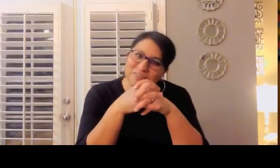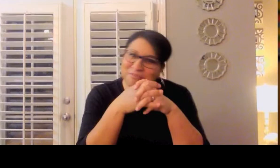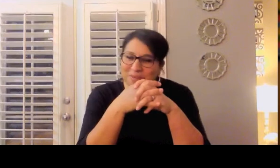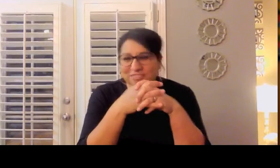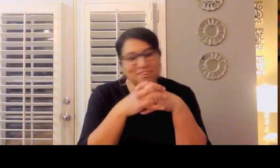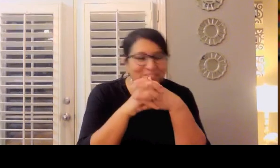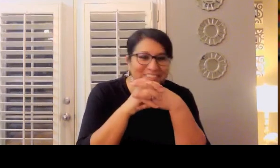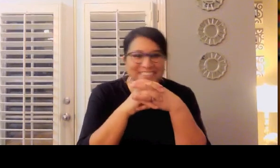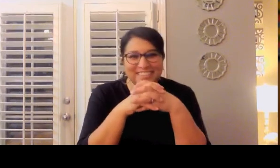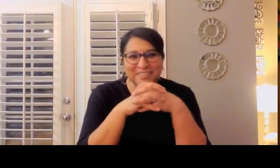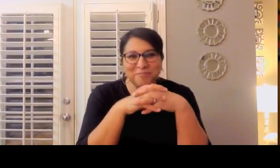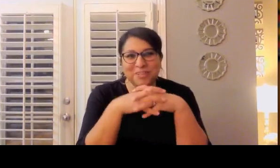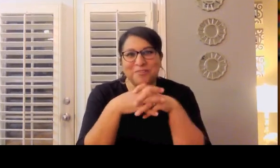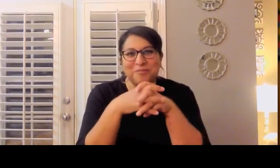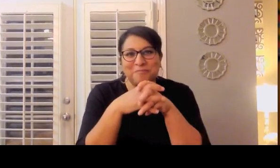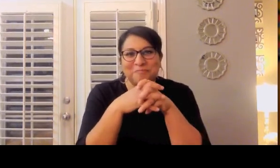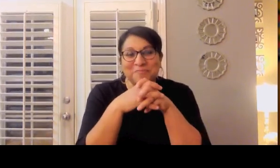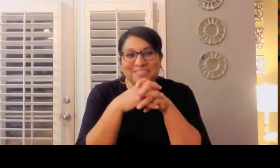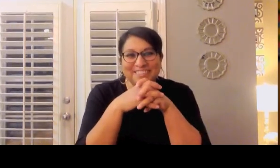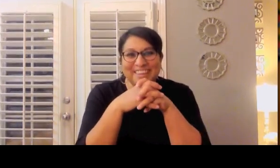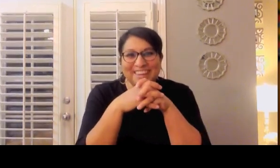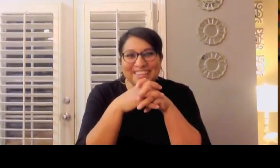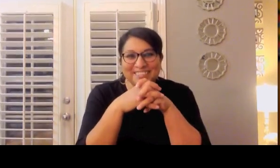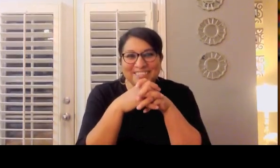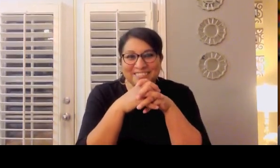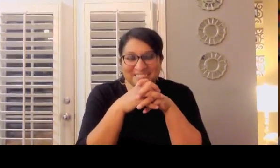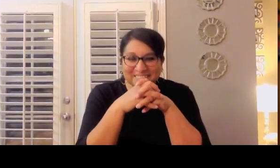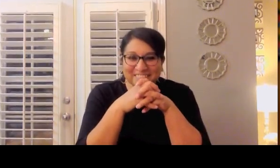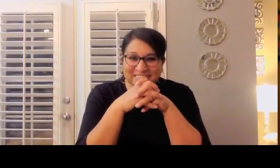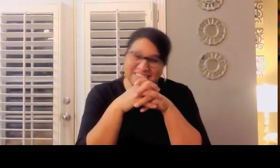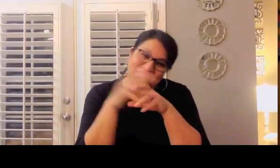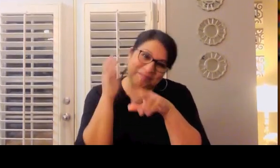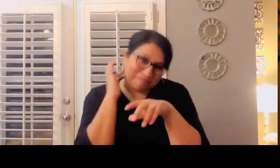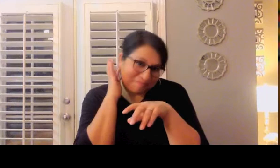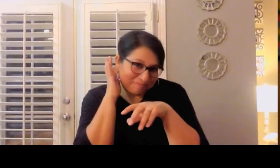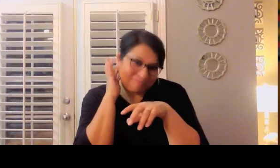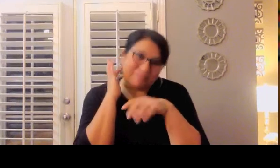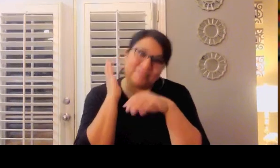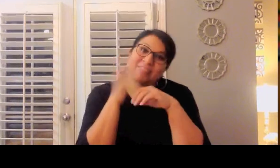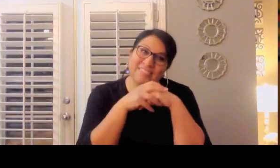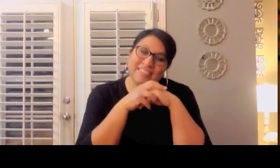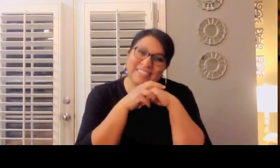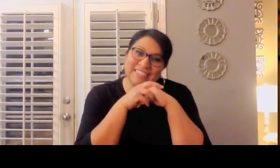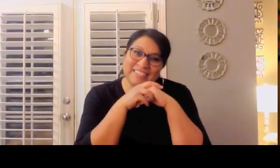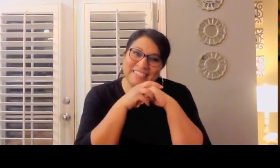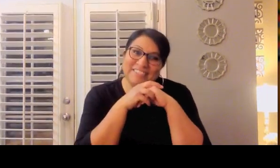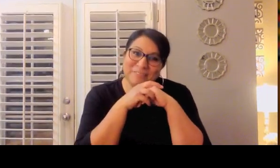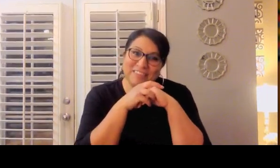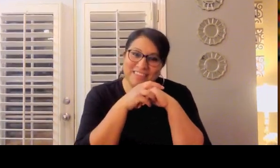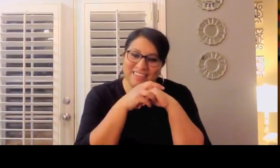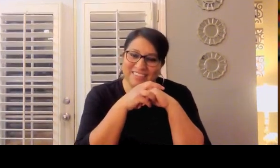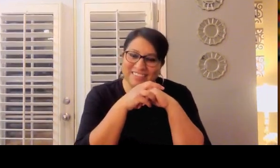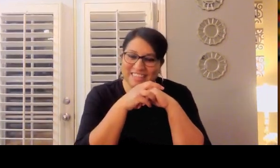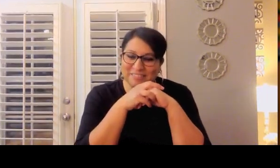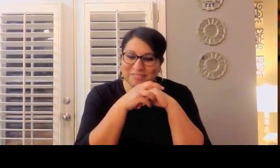a little retro. And yeah, I like them. It was so fun. I mean, it was great to get them, and also even better to eat them. Well,